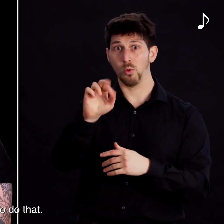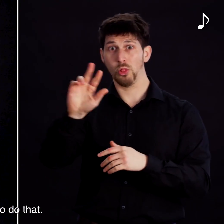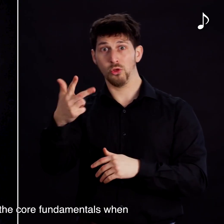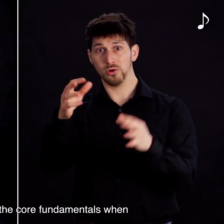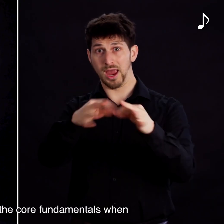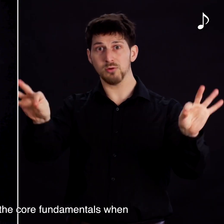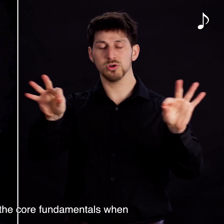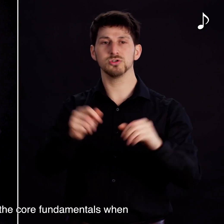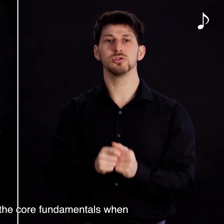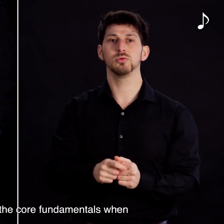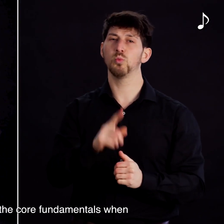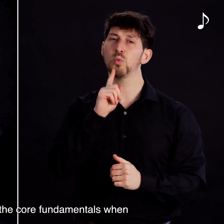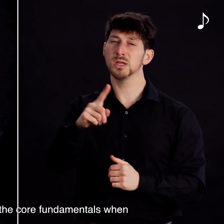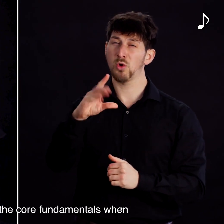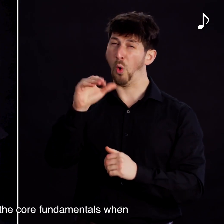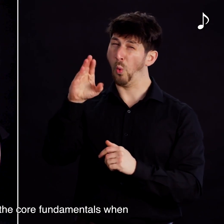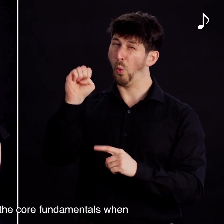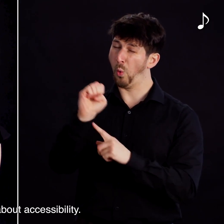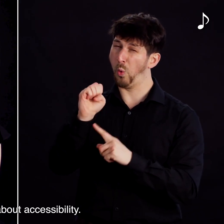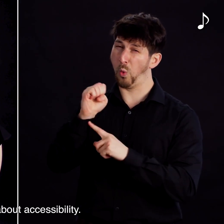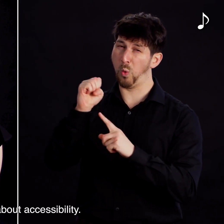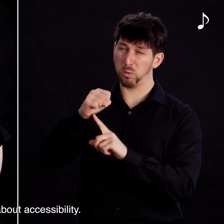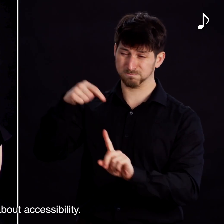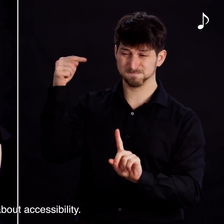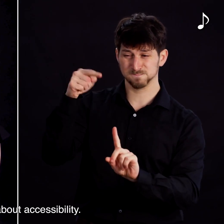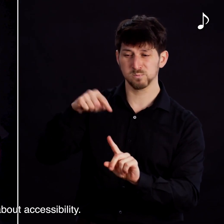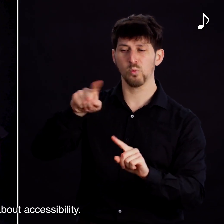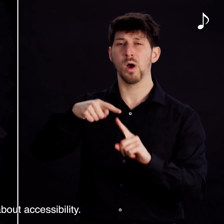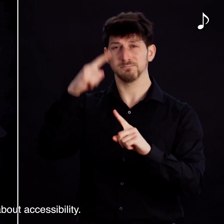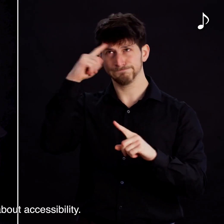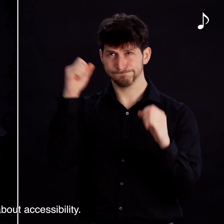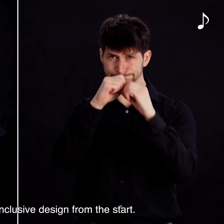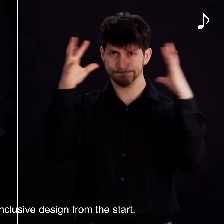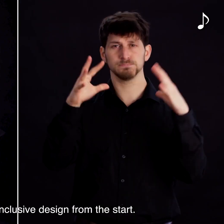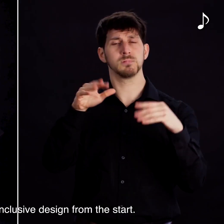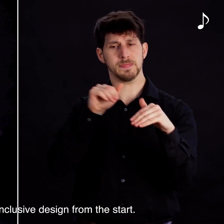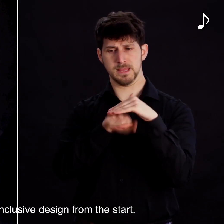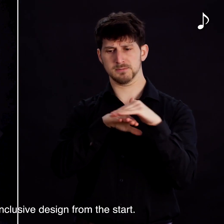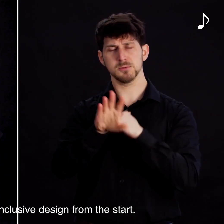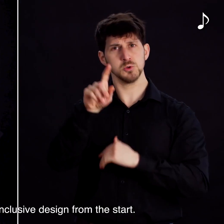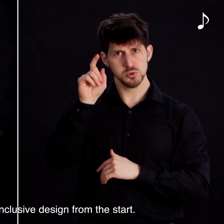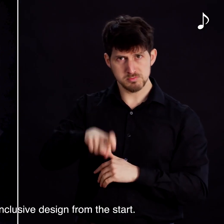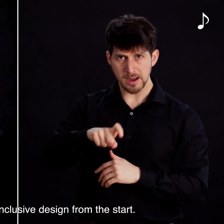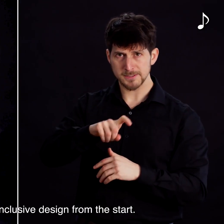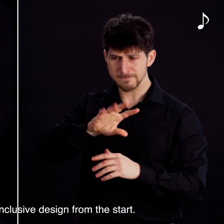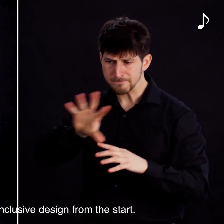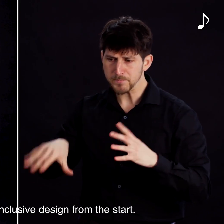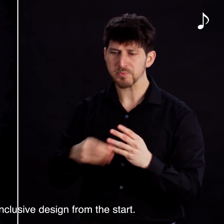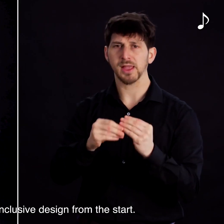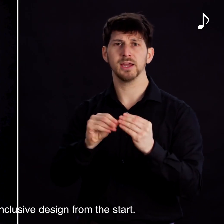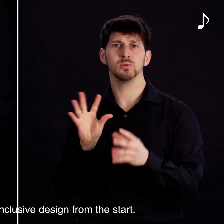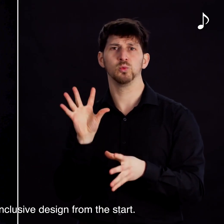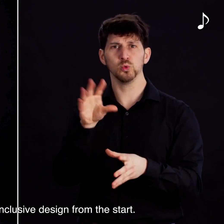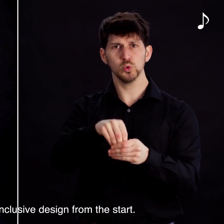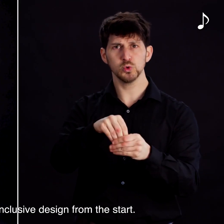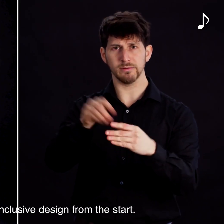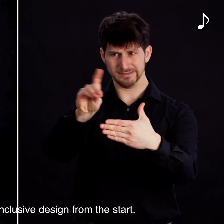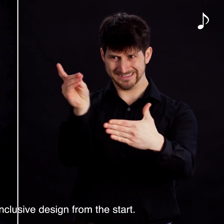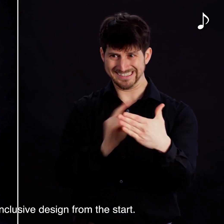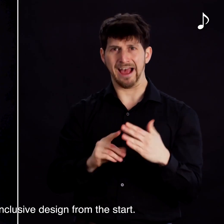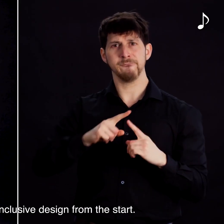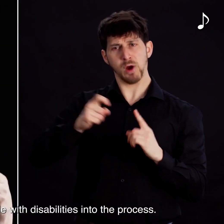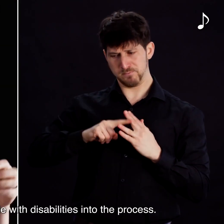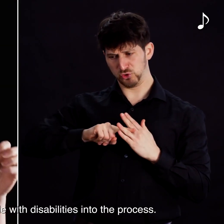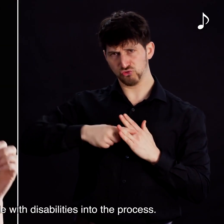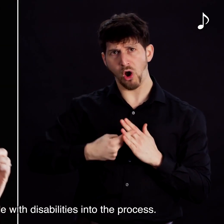you know, do that. These are some of the core fundamentals when we think about accessibility. You've got to embed inclusive design from